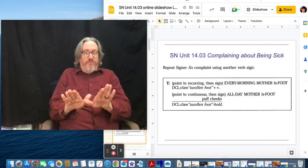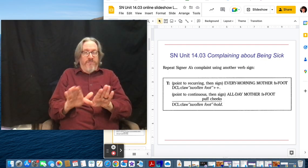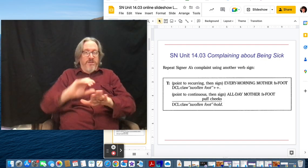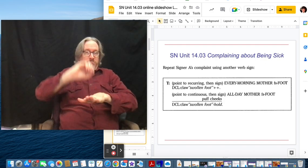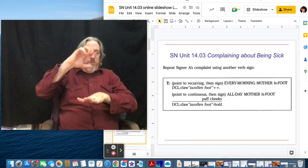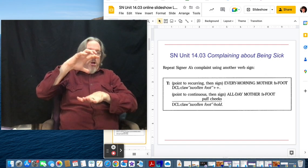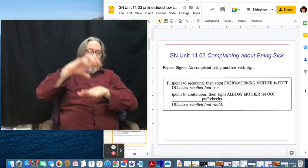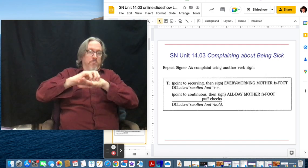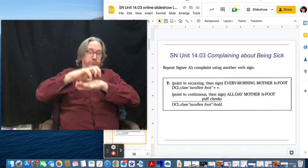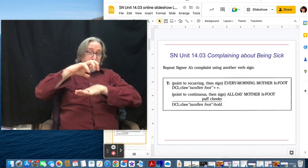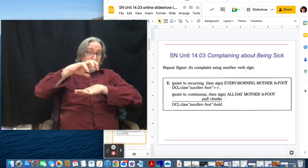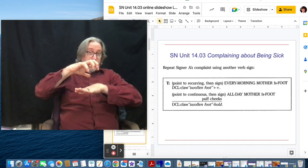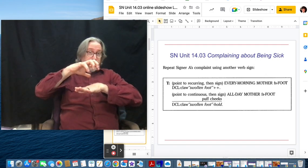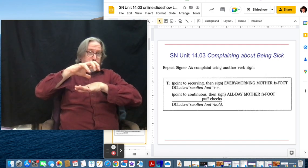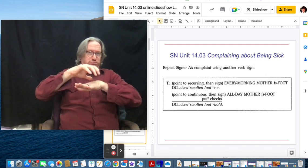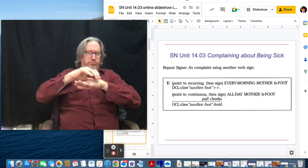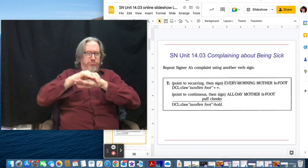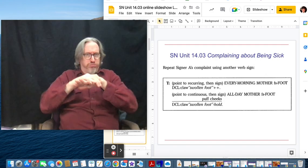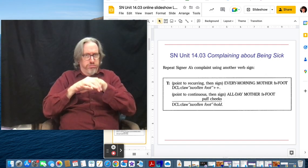right? Feet, right?